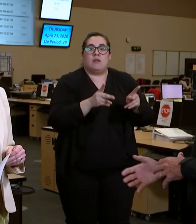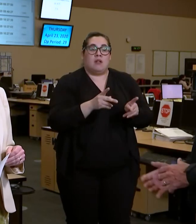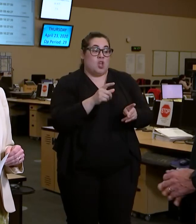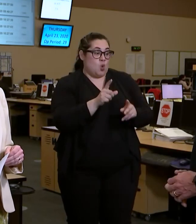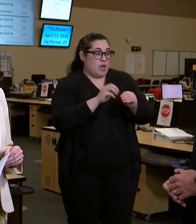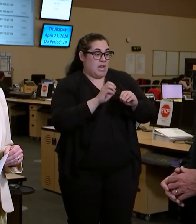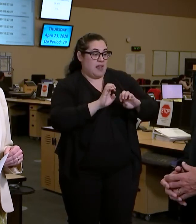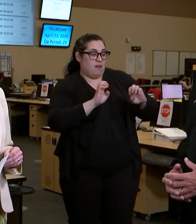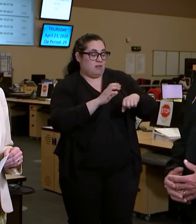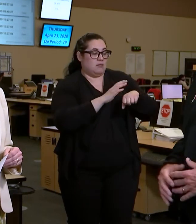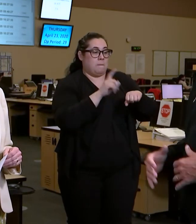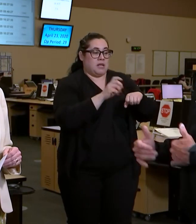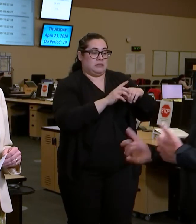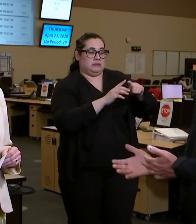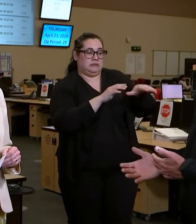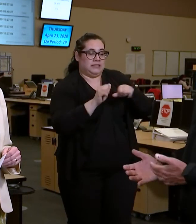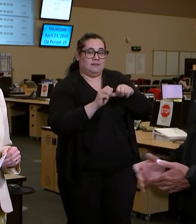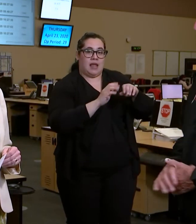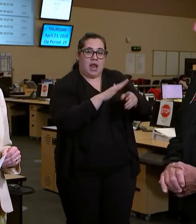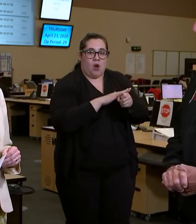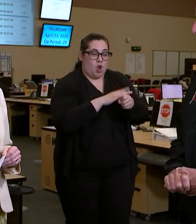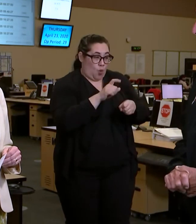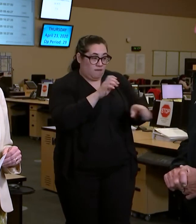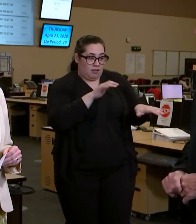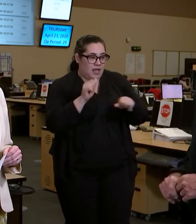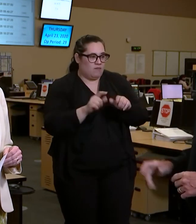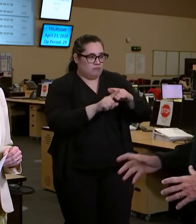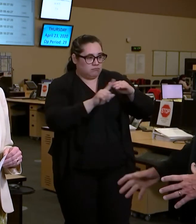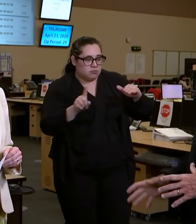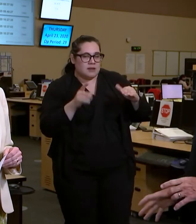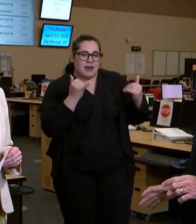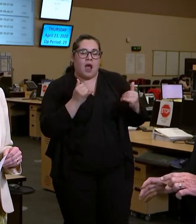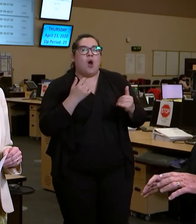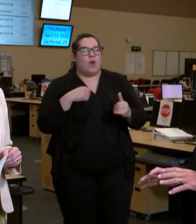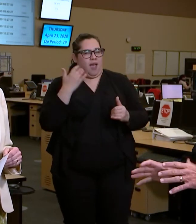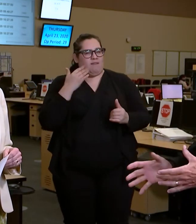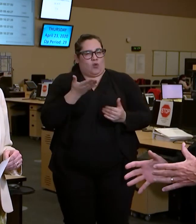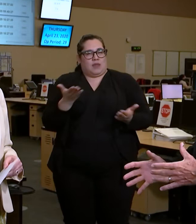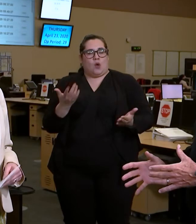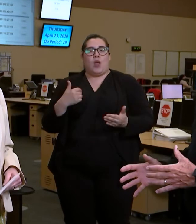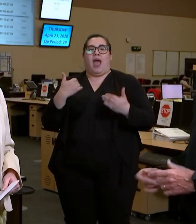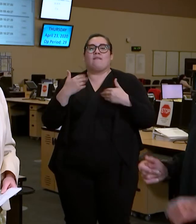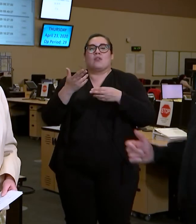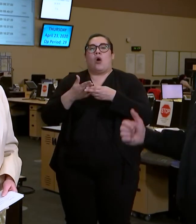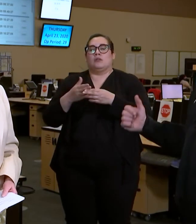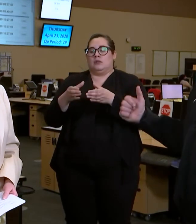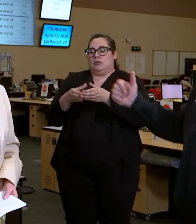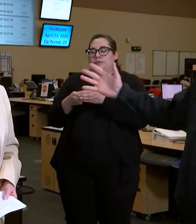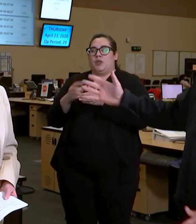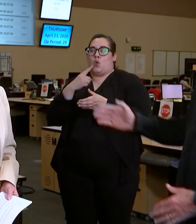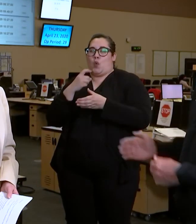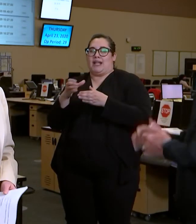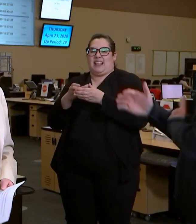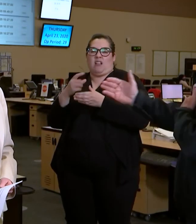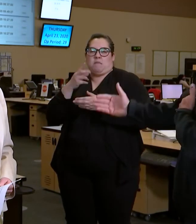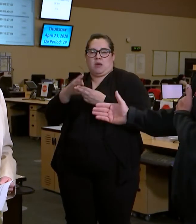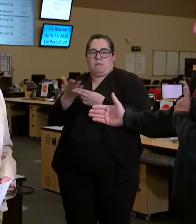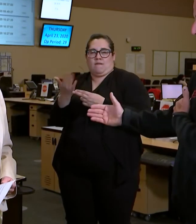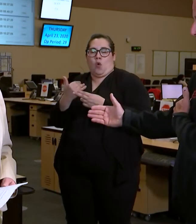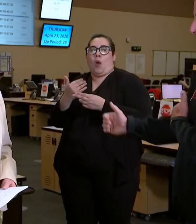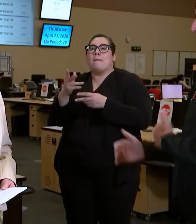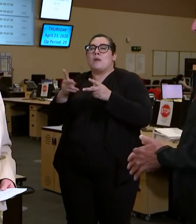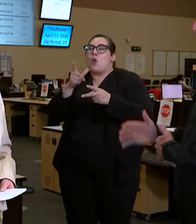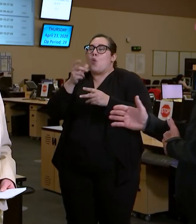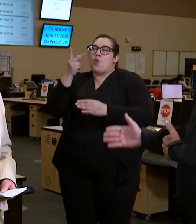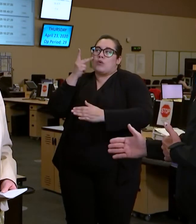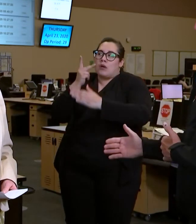we want you to get ready to go? Those kinds of things. So we definitely have that. We have what we call red cells, and that's folks that are the forward